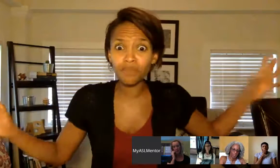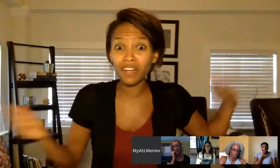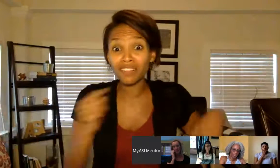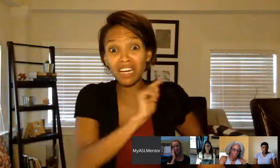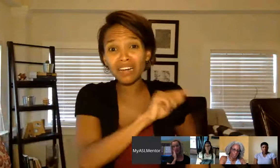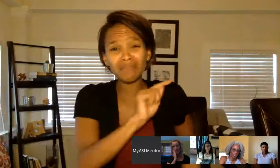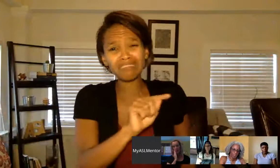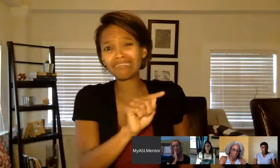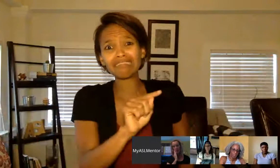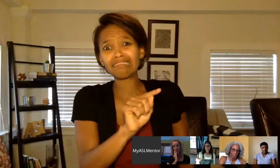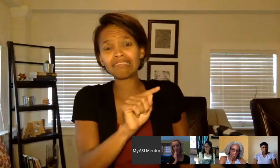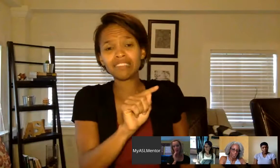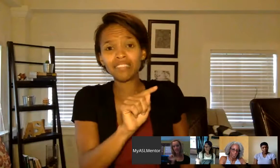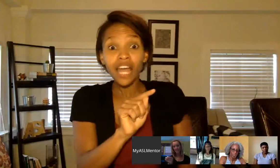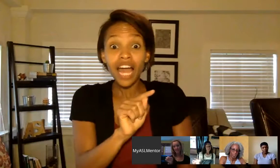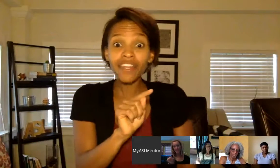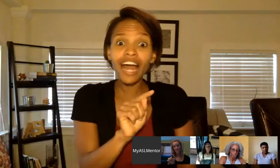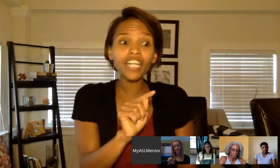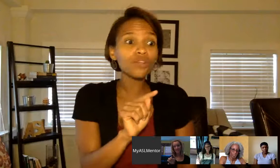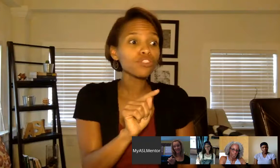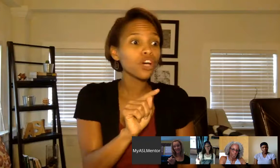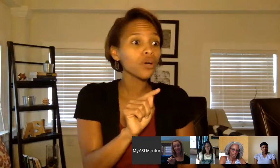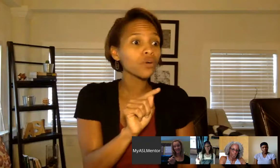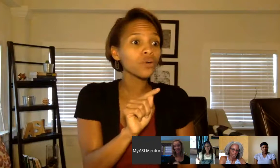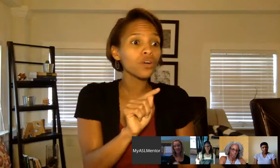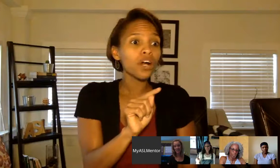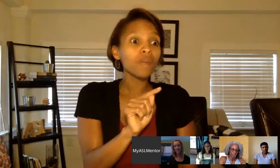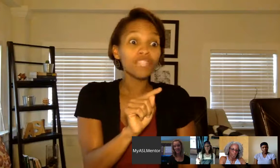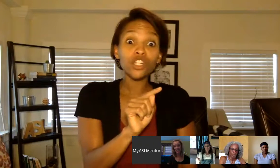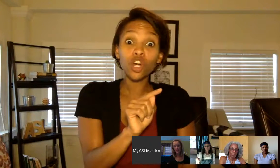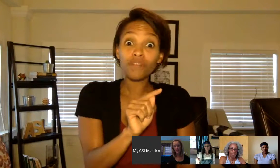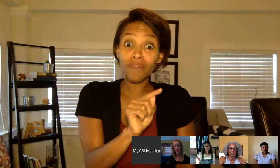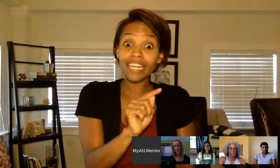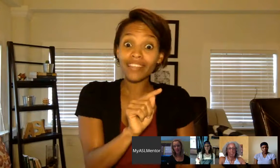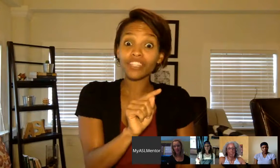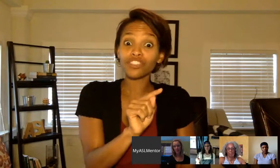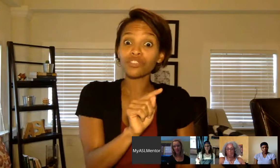as a bell. Some, and then how do you show?